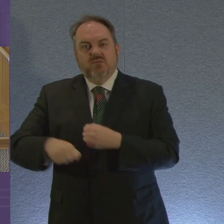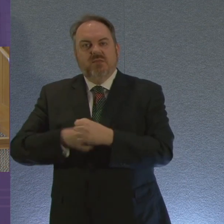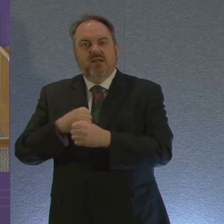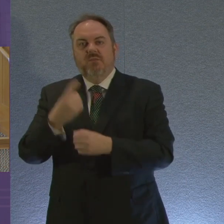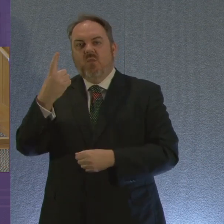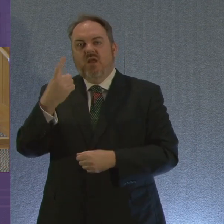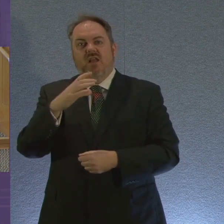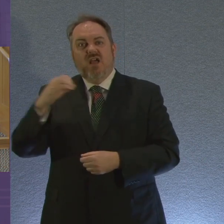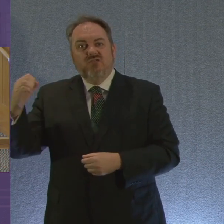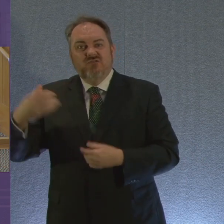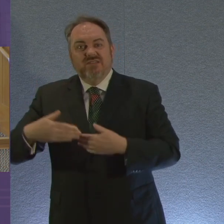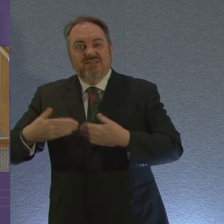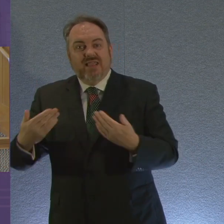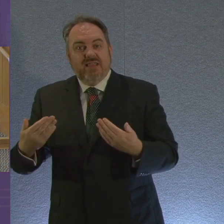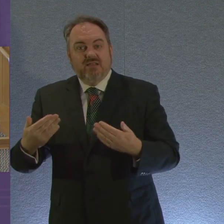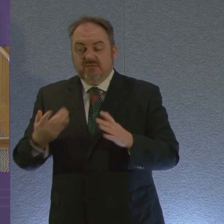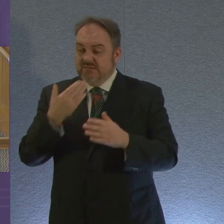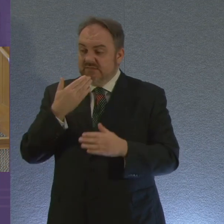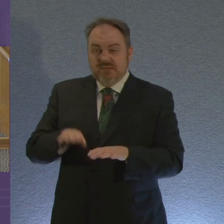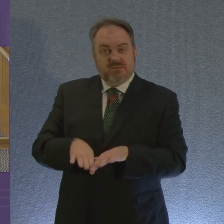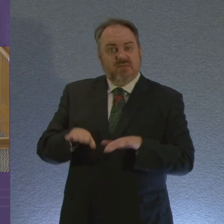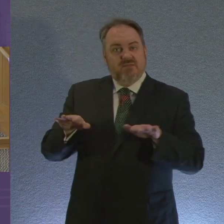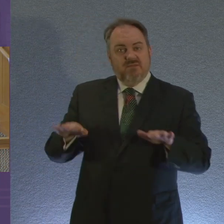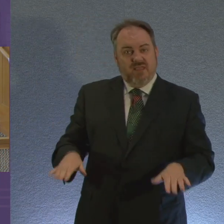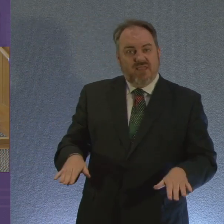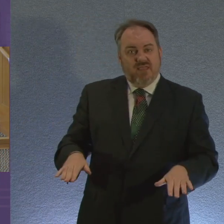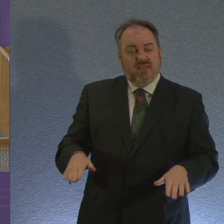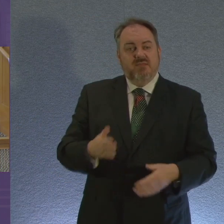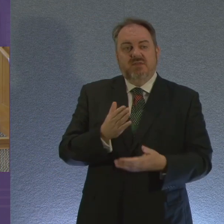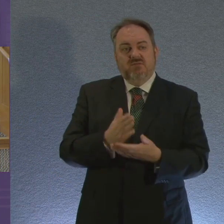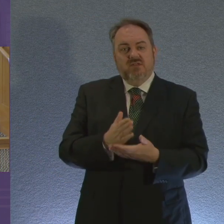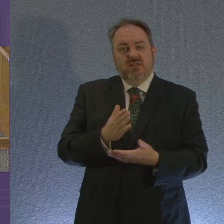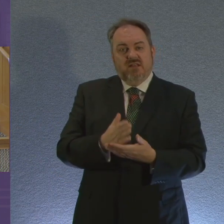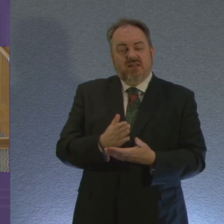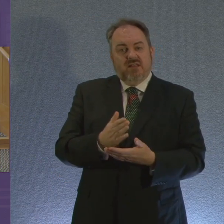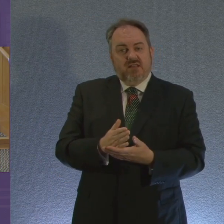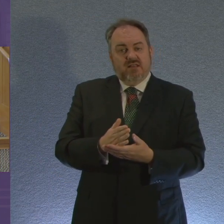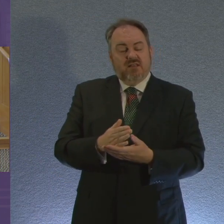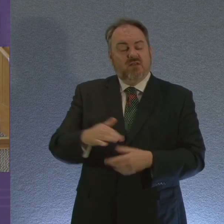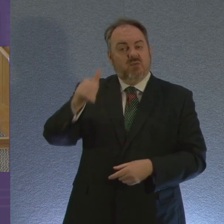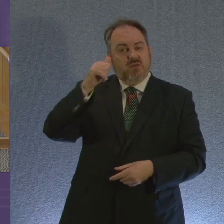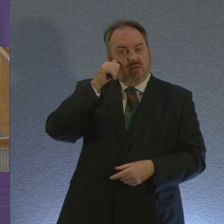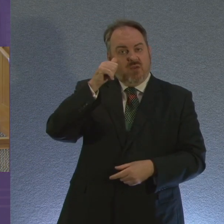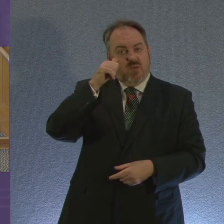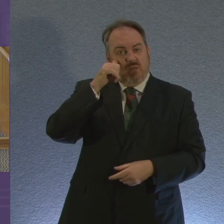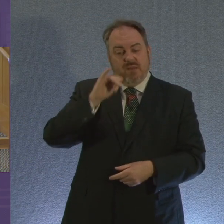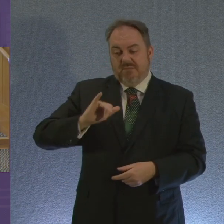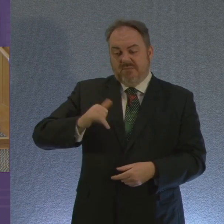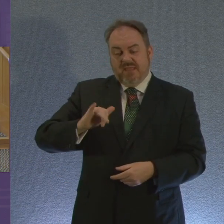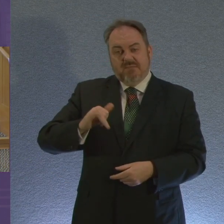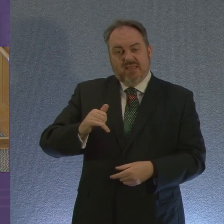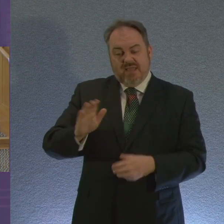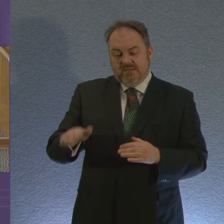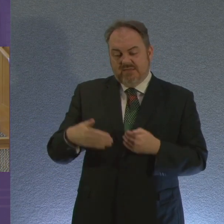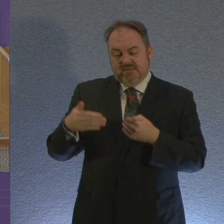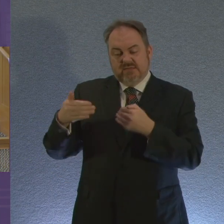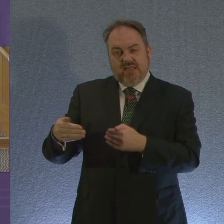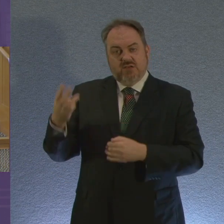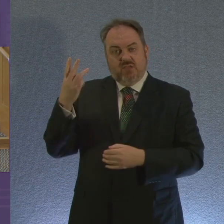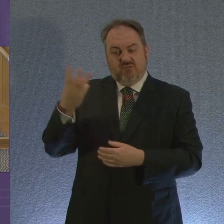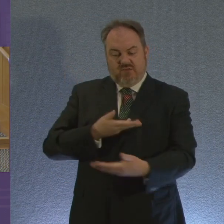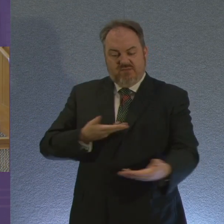that's welcome, but I just note this, and we'll come back to this, no doubt, at stage 2, and if necessary, at stage 3, that the